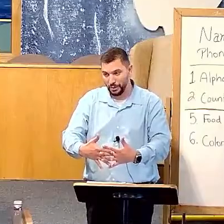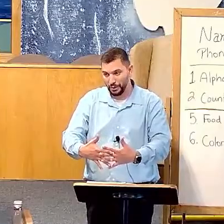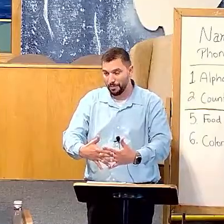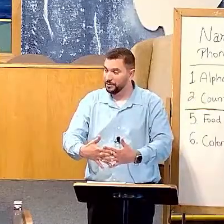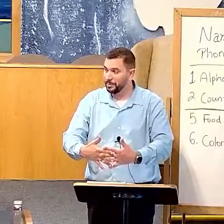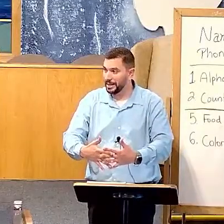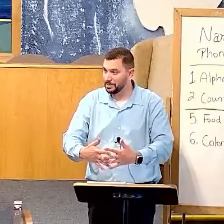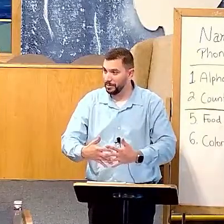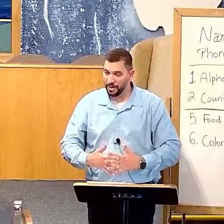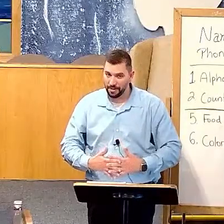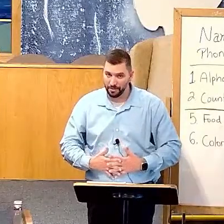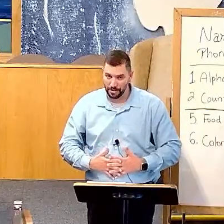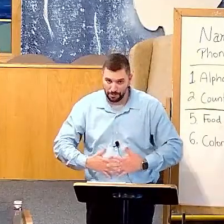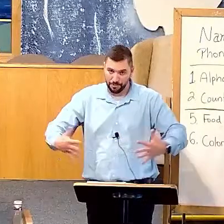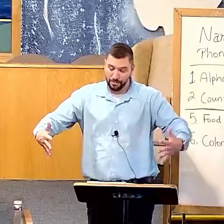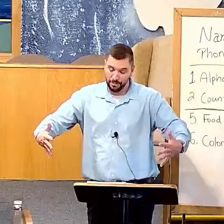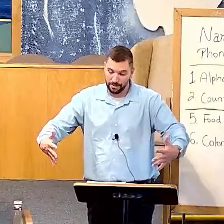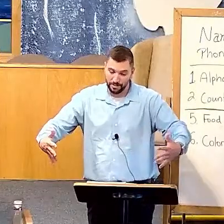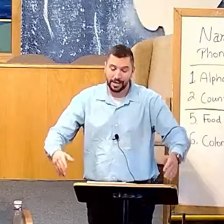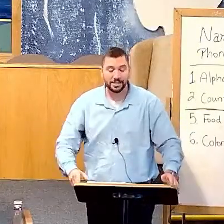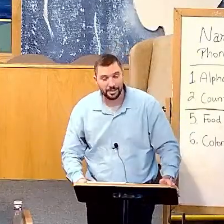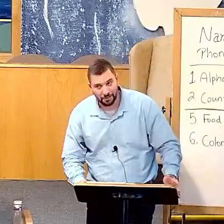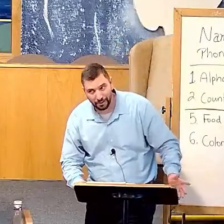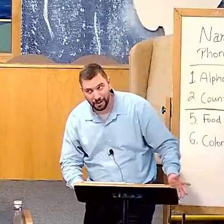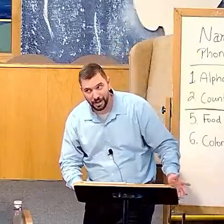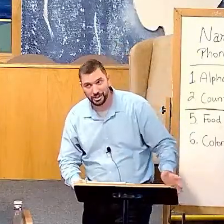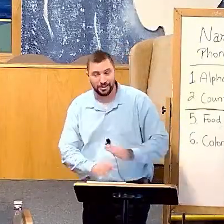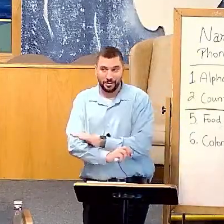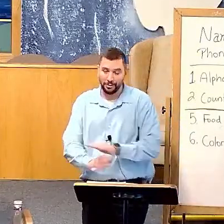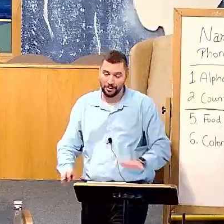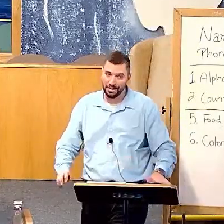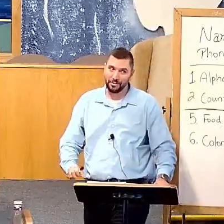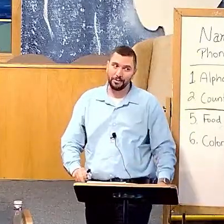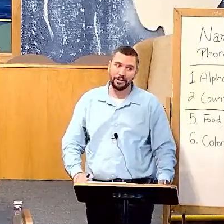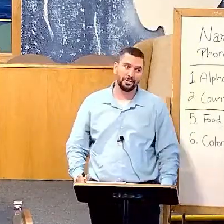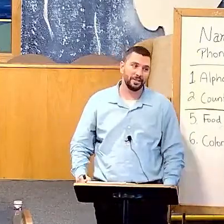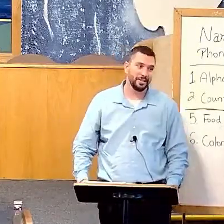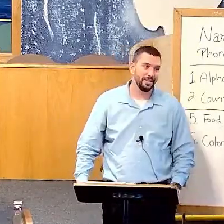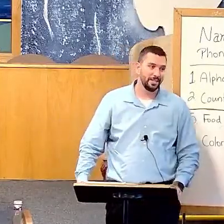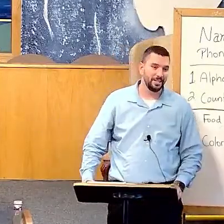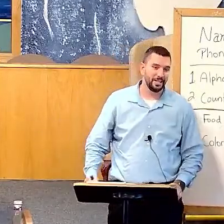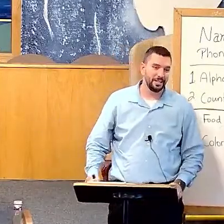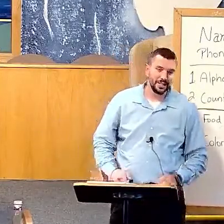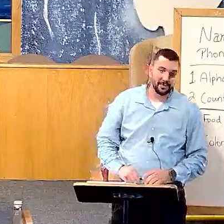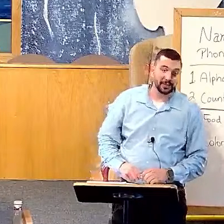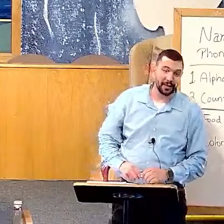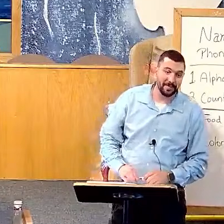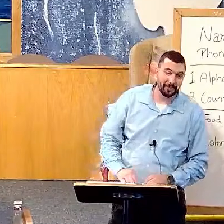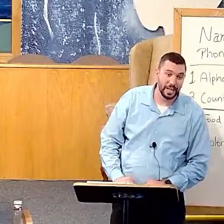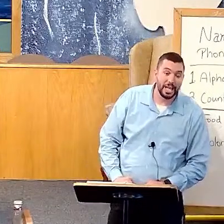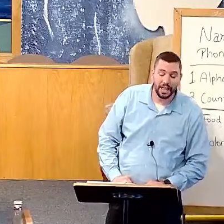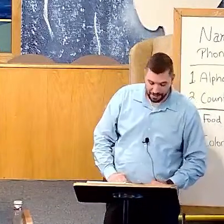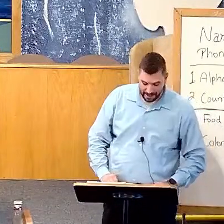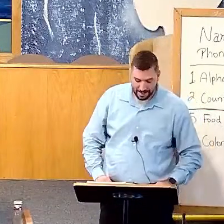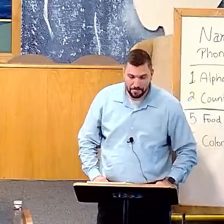But if somebody asks my wife, are you? That's a different question. Totally different question. What is what? Thin.